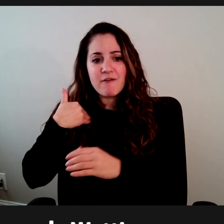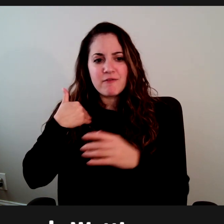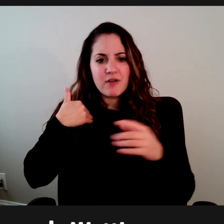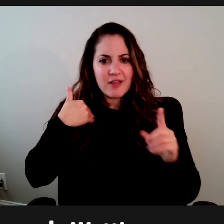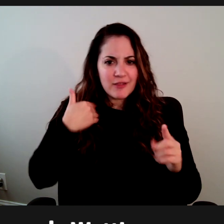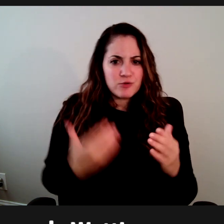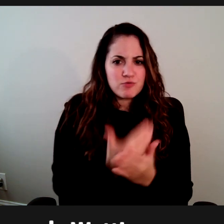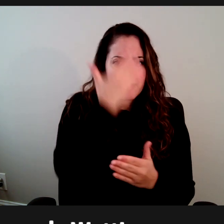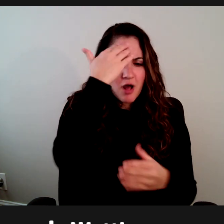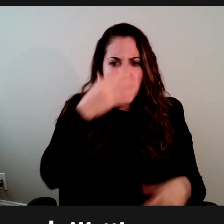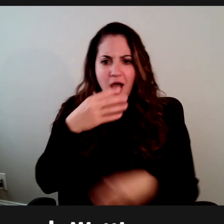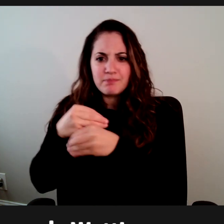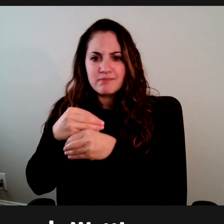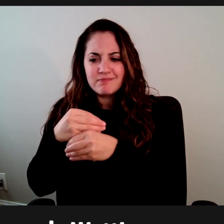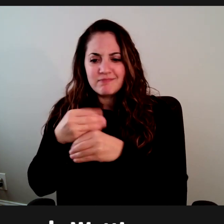You'd preclude that.